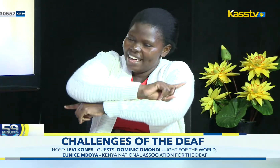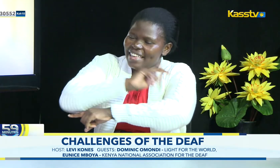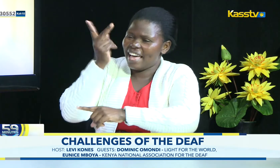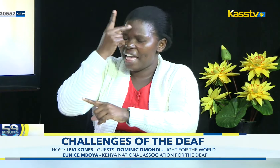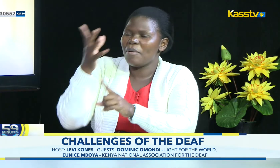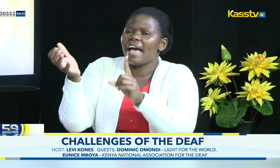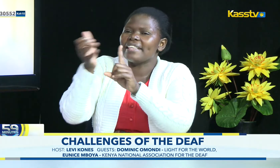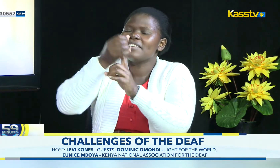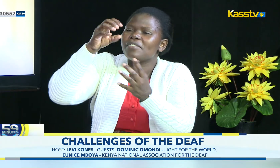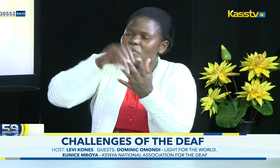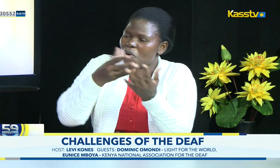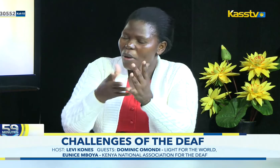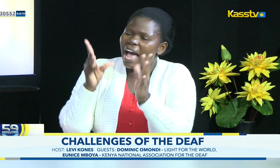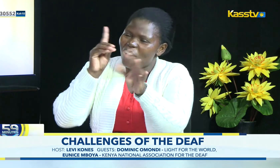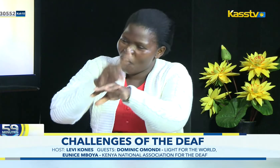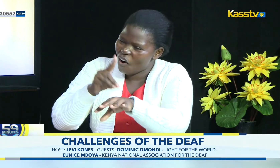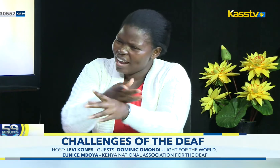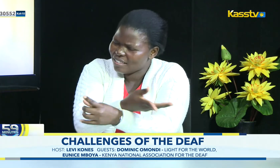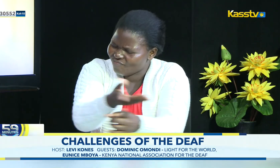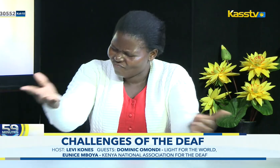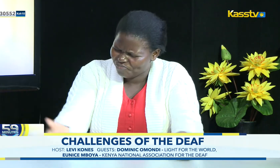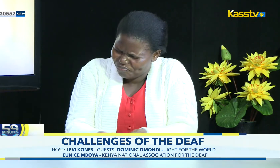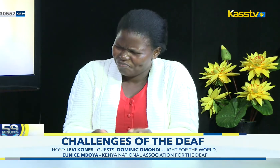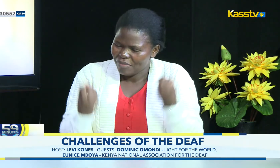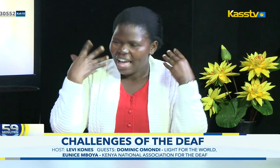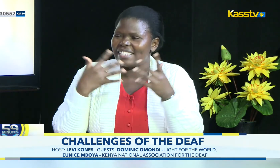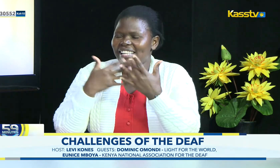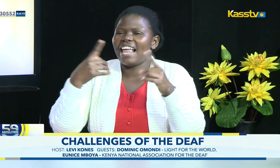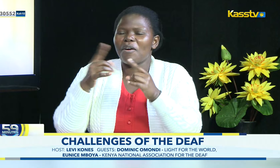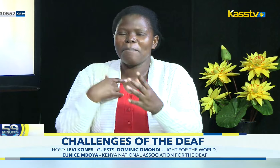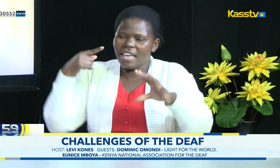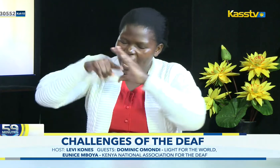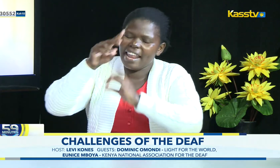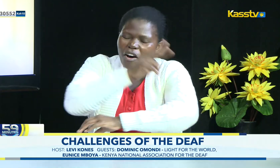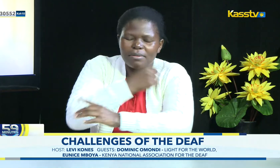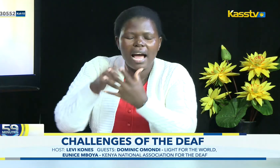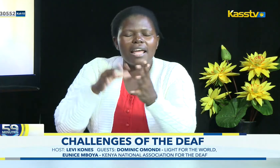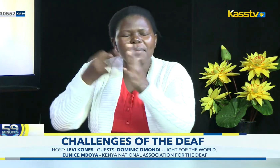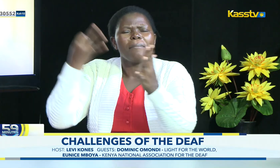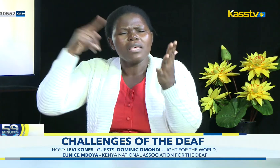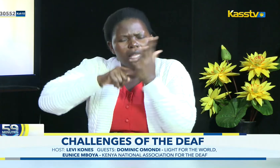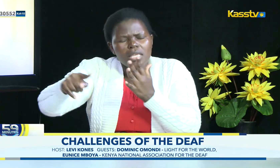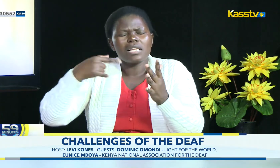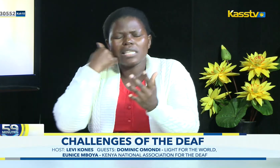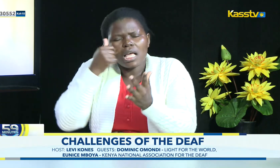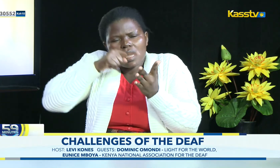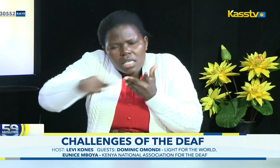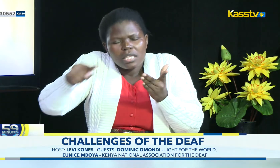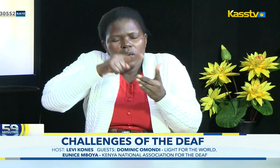kept confidential, and you want to have that interaction with the doctors themselves. So we wish that we have a day where, you know, doctors